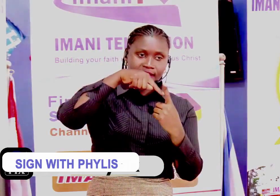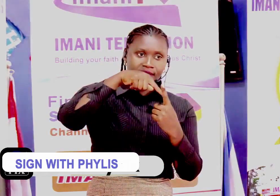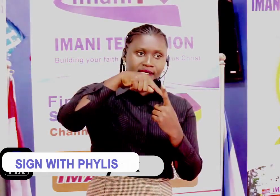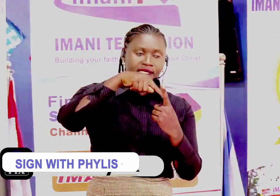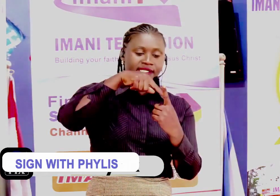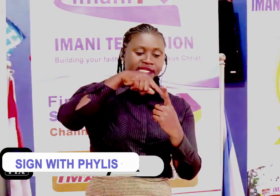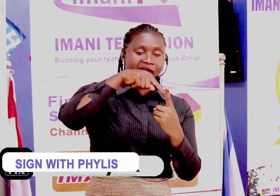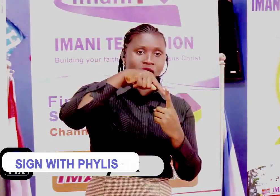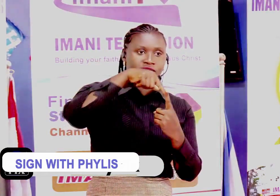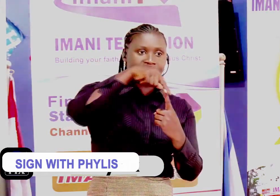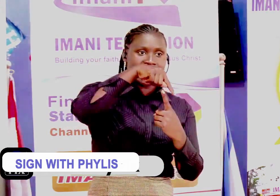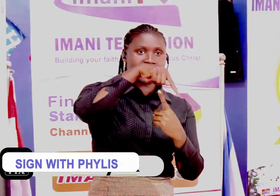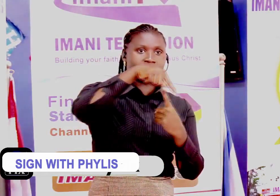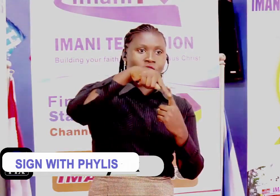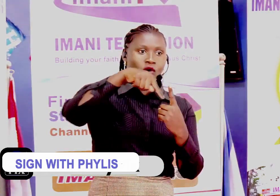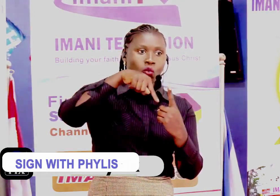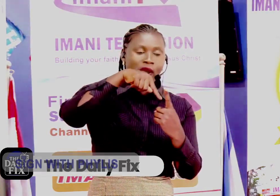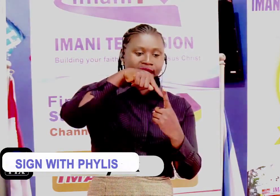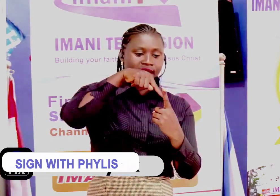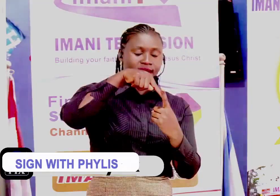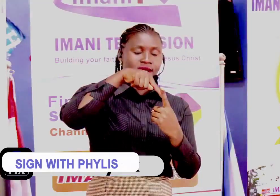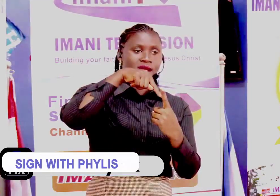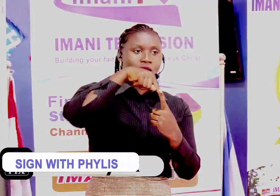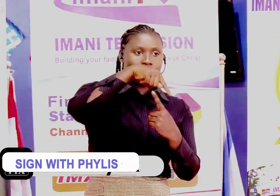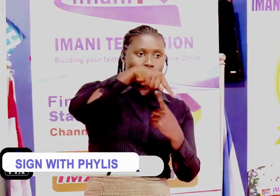This is how we sign when.